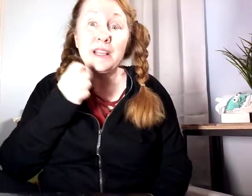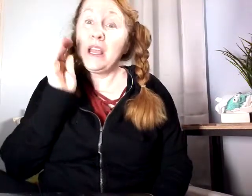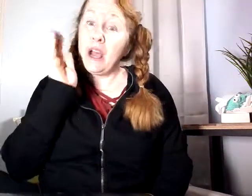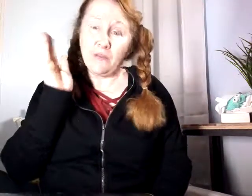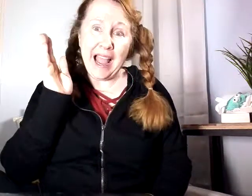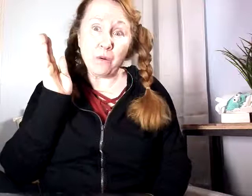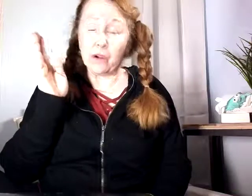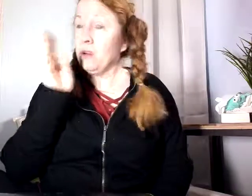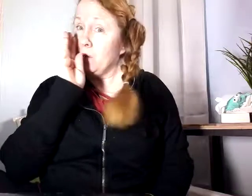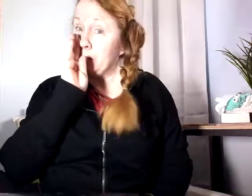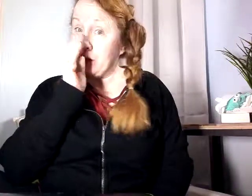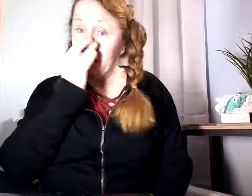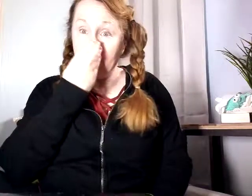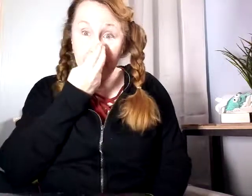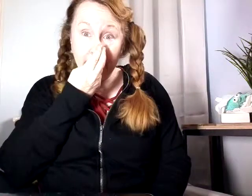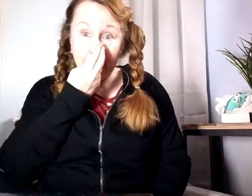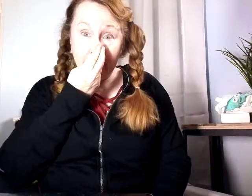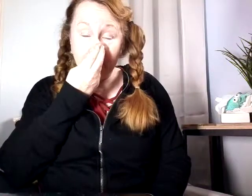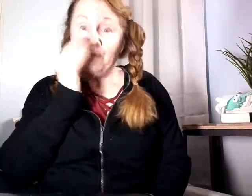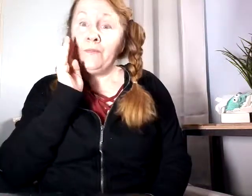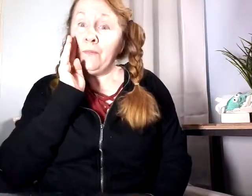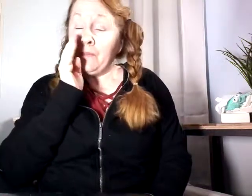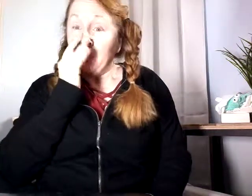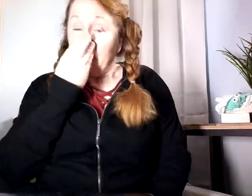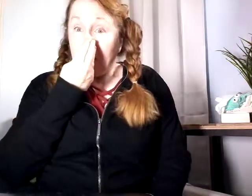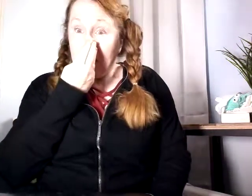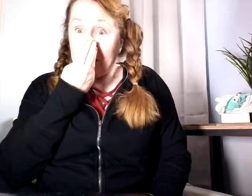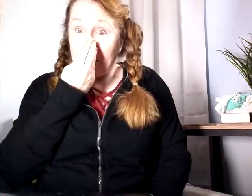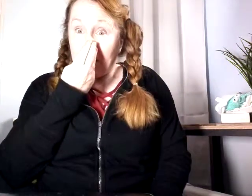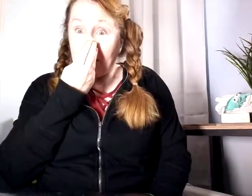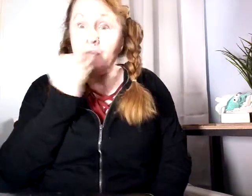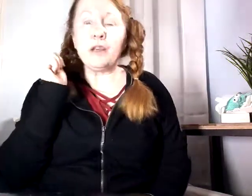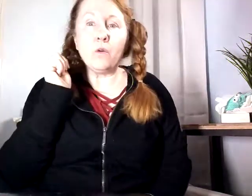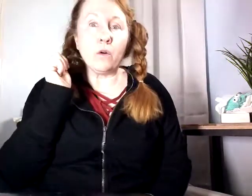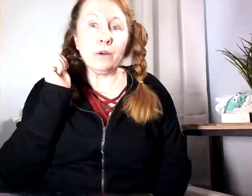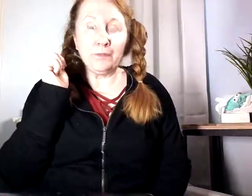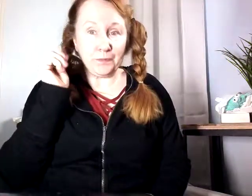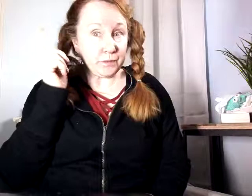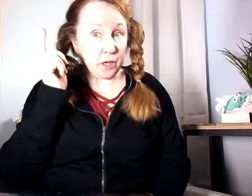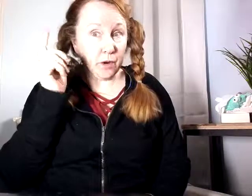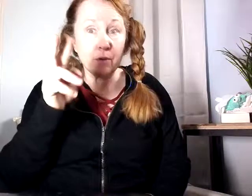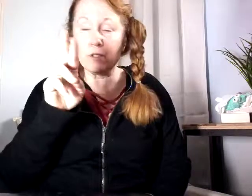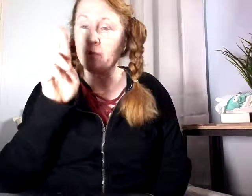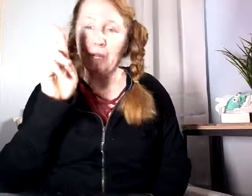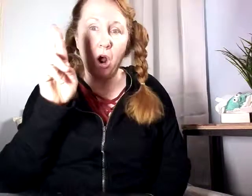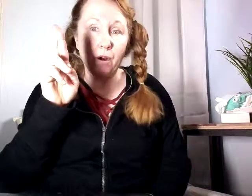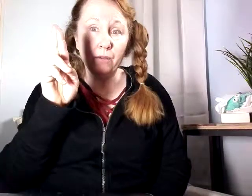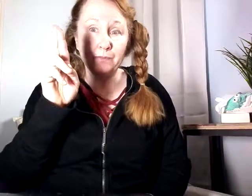a flower would be, we're smelling the flower. Oh, it smells good. Or a rose would be an R.